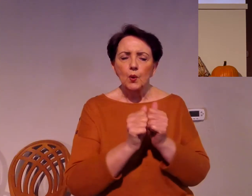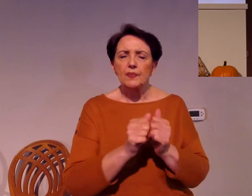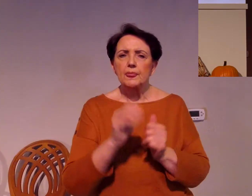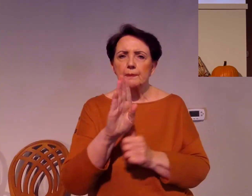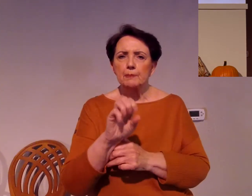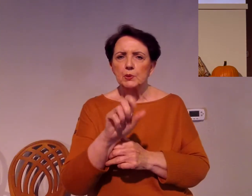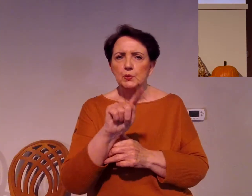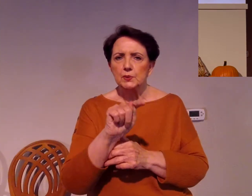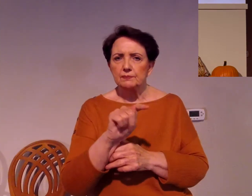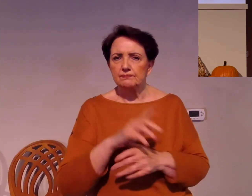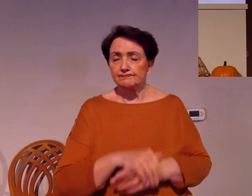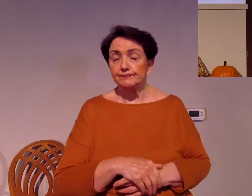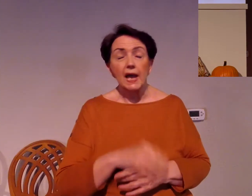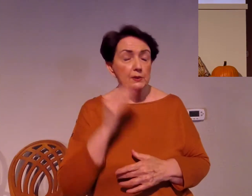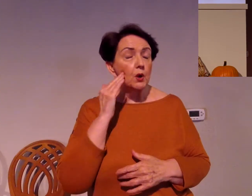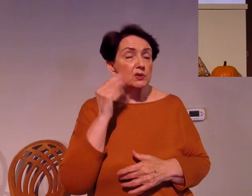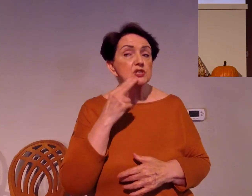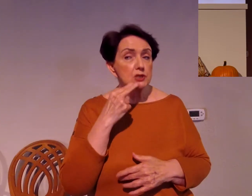Cute that it is.